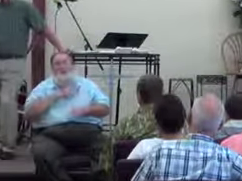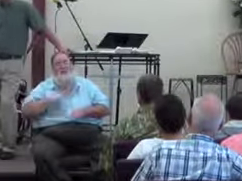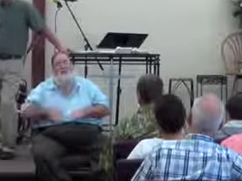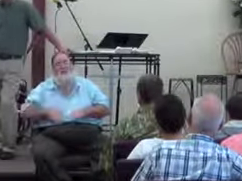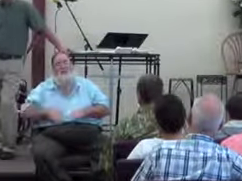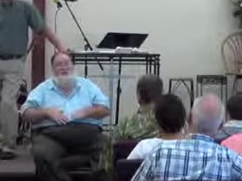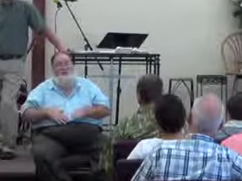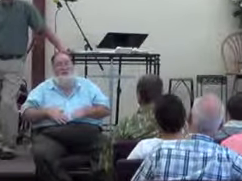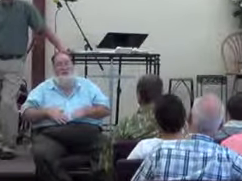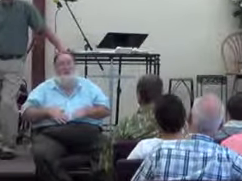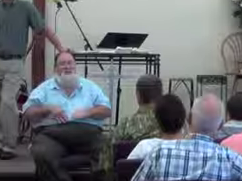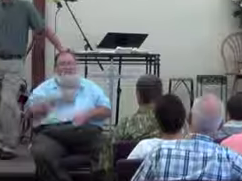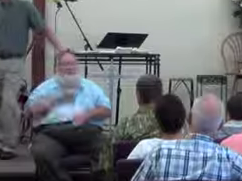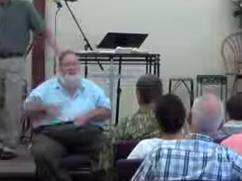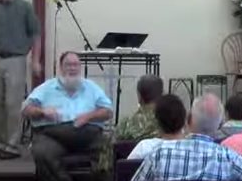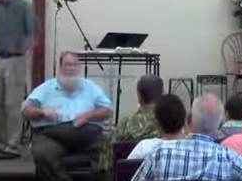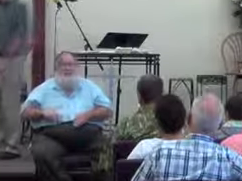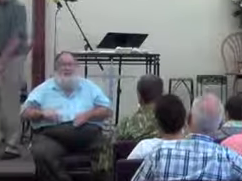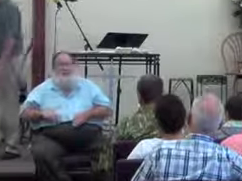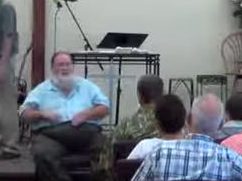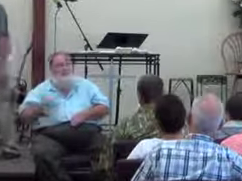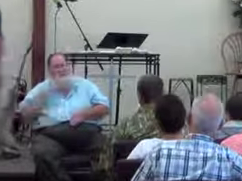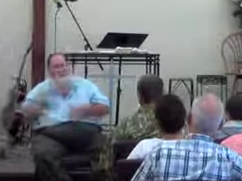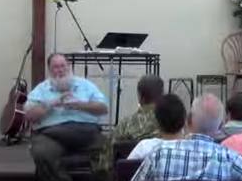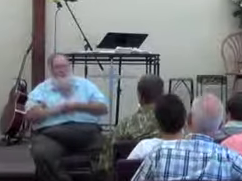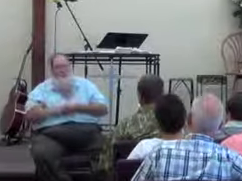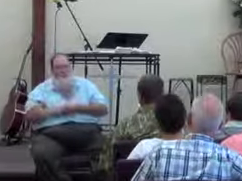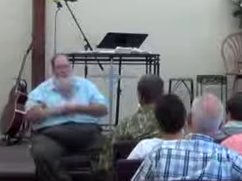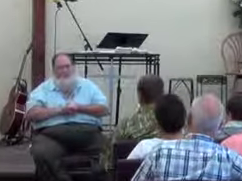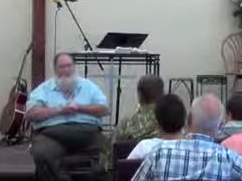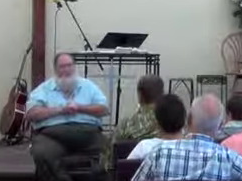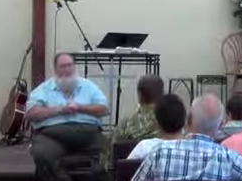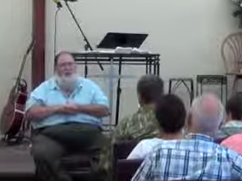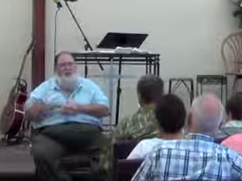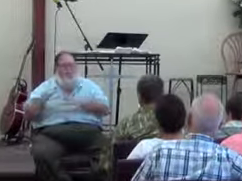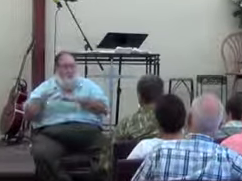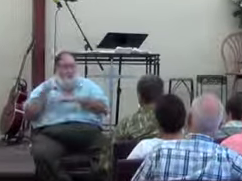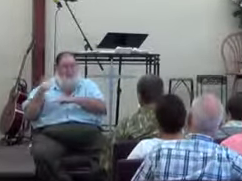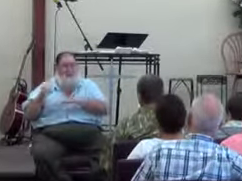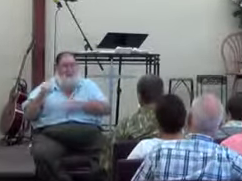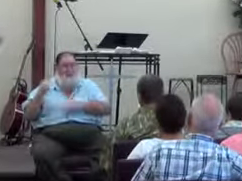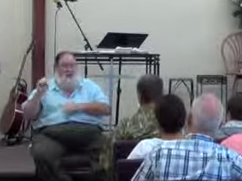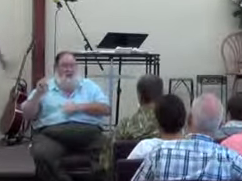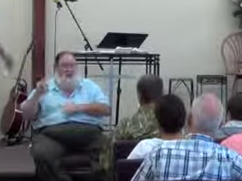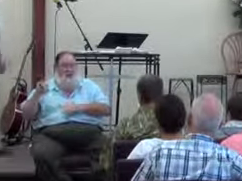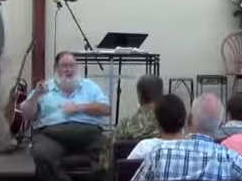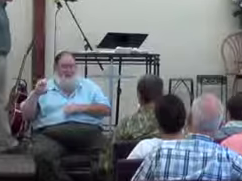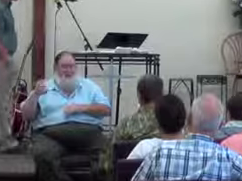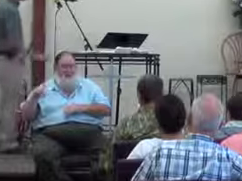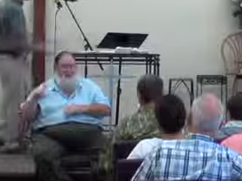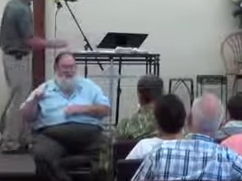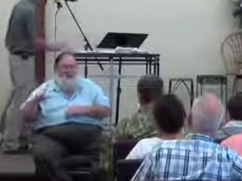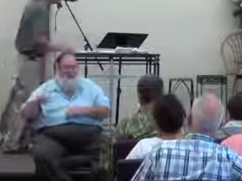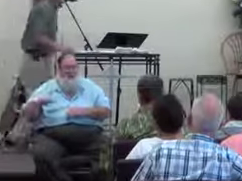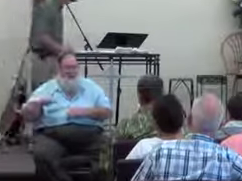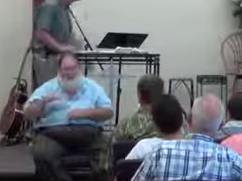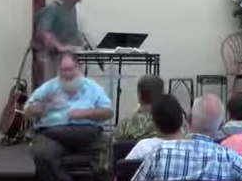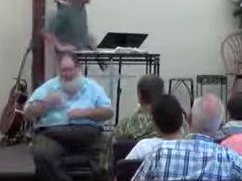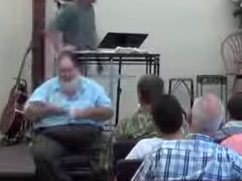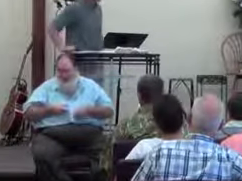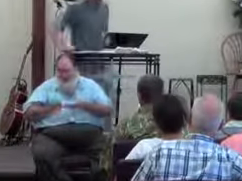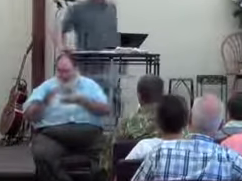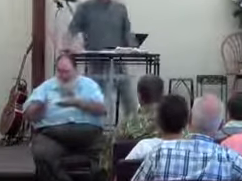Comes back to God, doesn't it? Called him God's servant. And they said they were going to give him all kinds of things. They were going to give him this purple